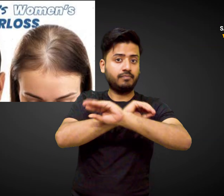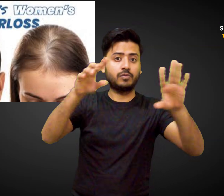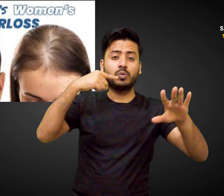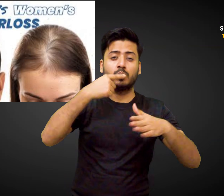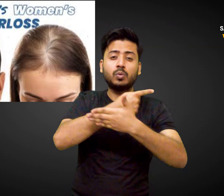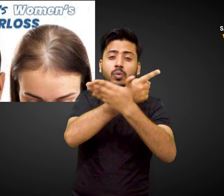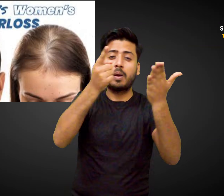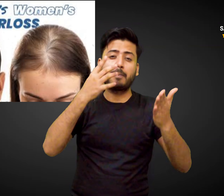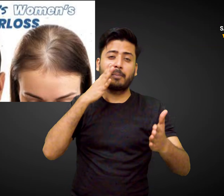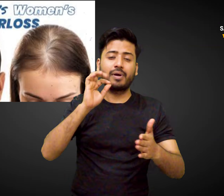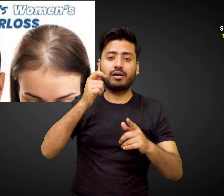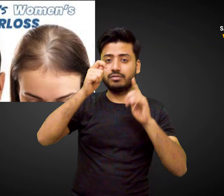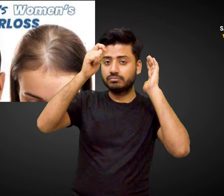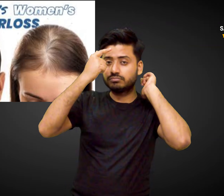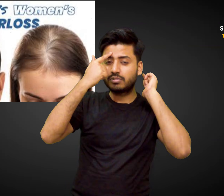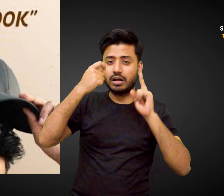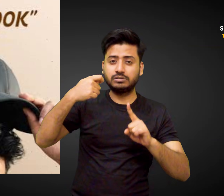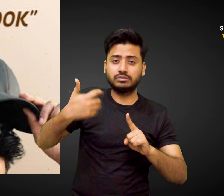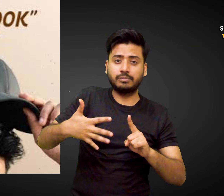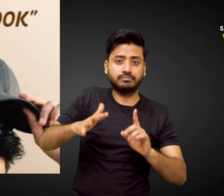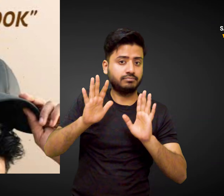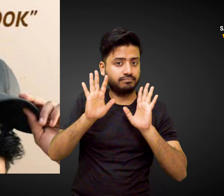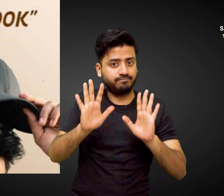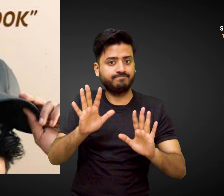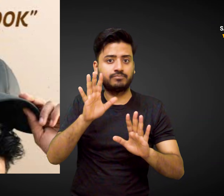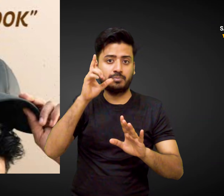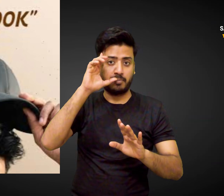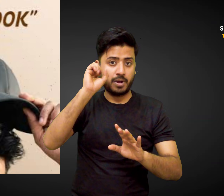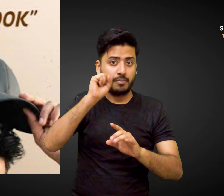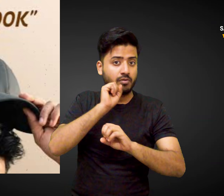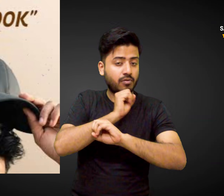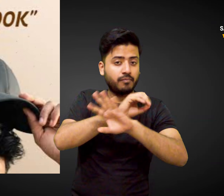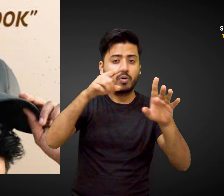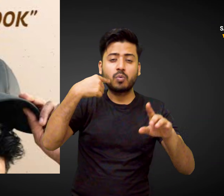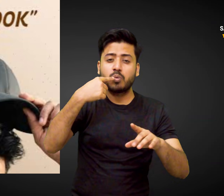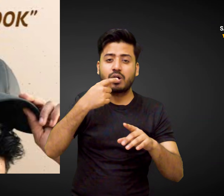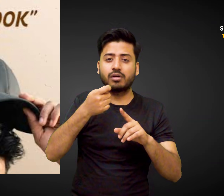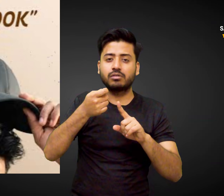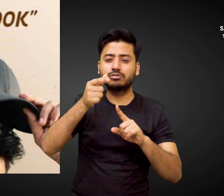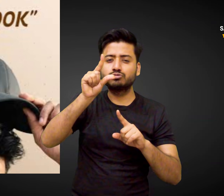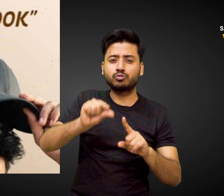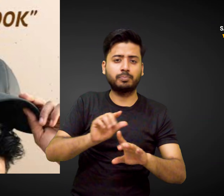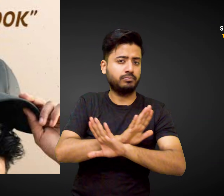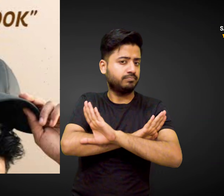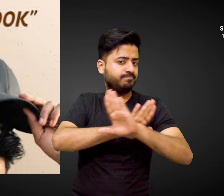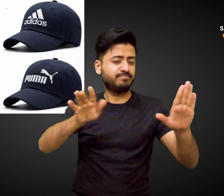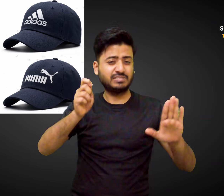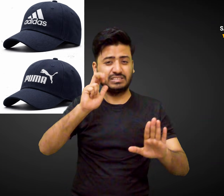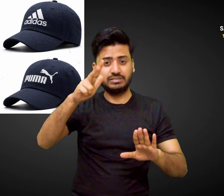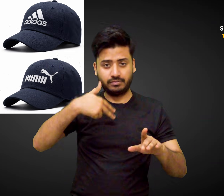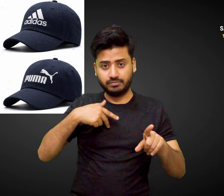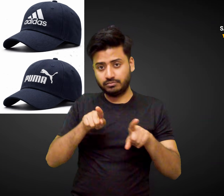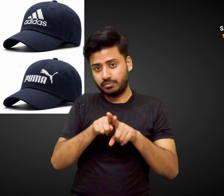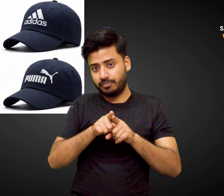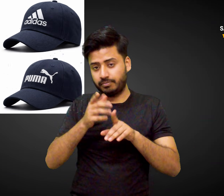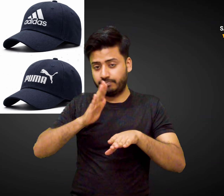The scalp needs good blood circulation. A cap that's too tight can restrict blood flow to the roots. Product buildup